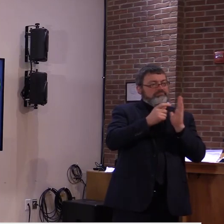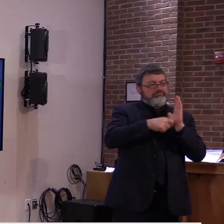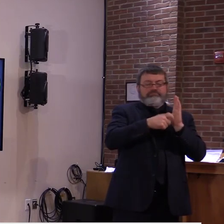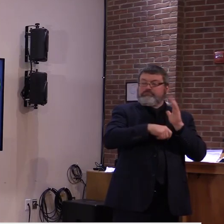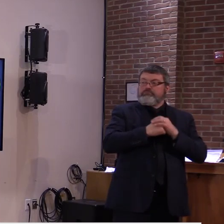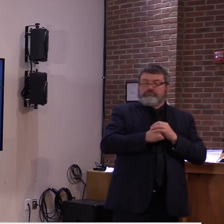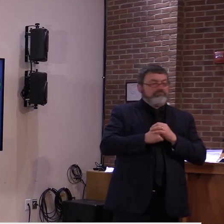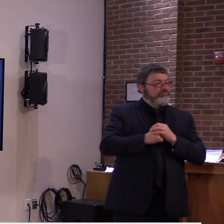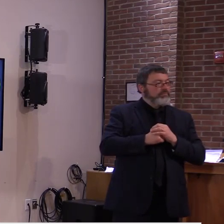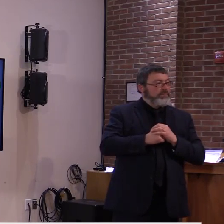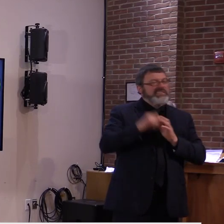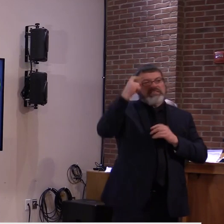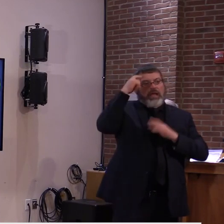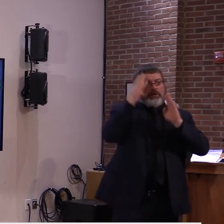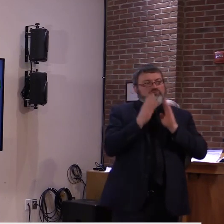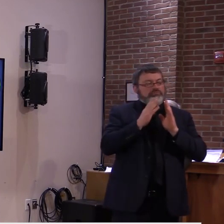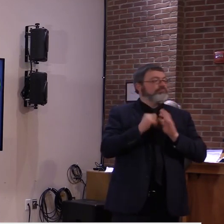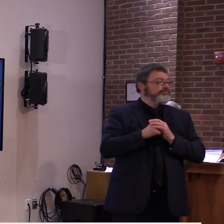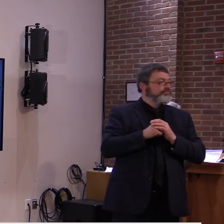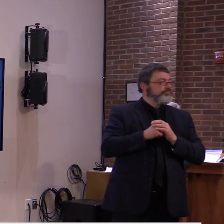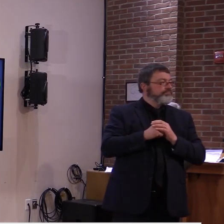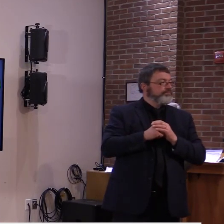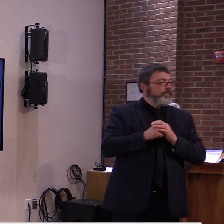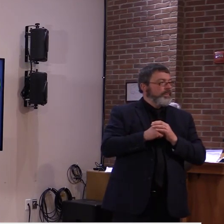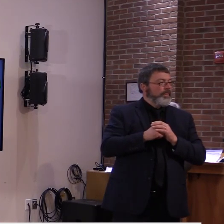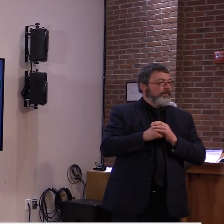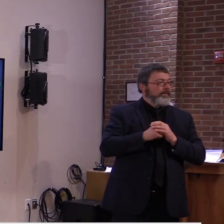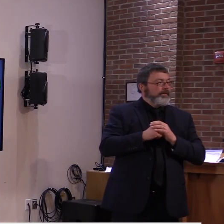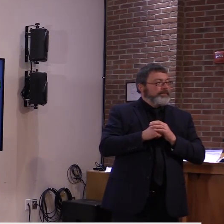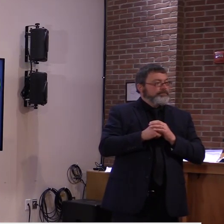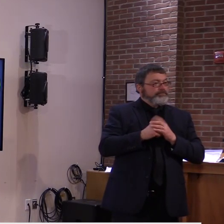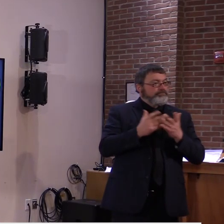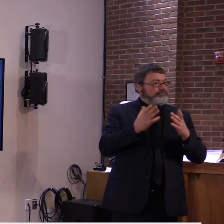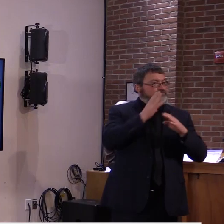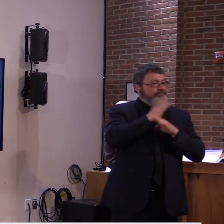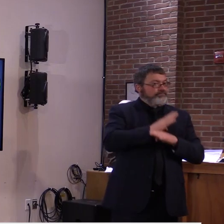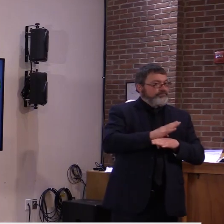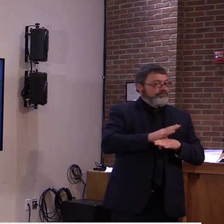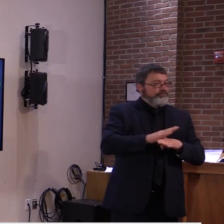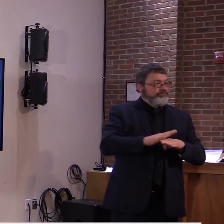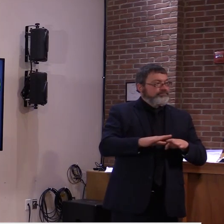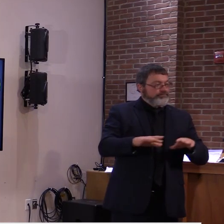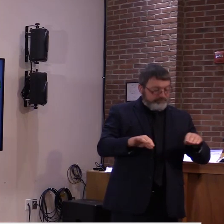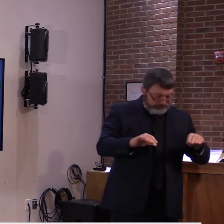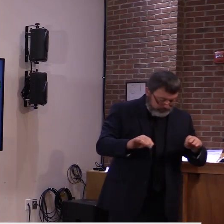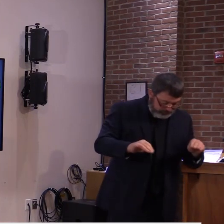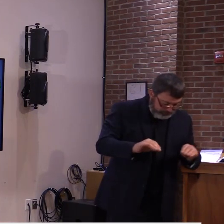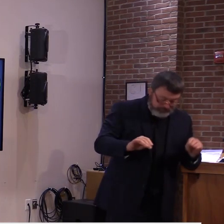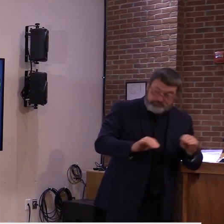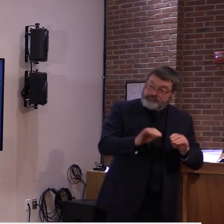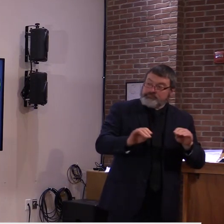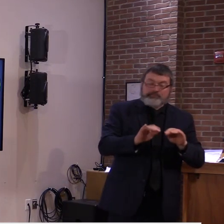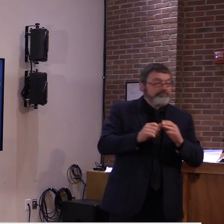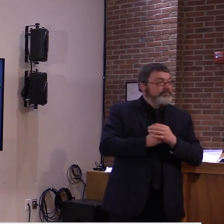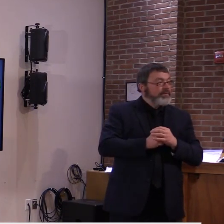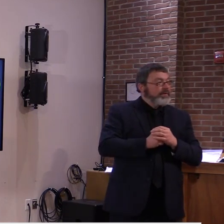Okay, well, I will do that, thank you. All right, last five in the queue. Guy